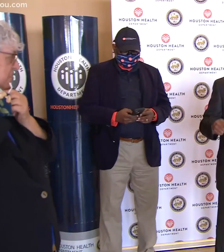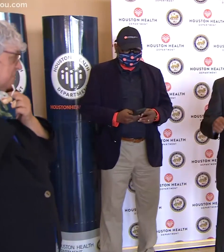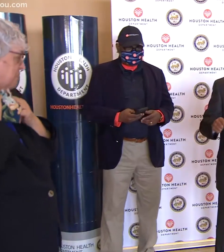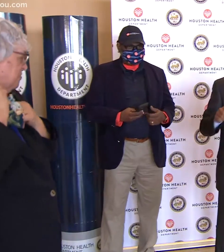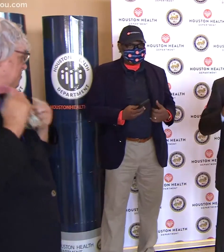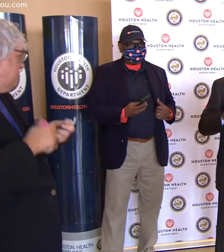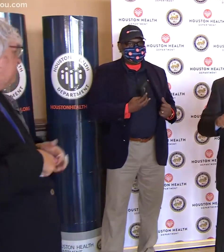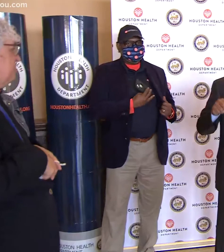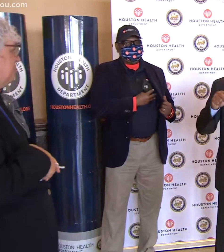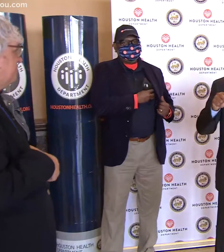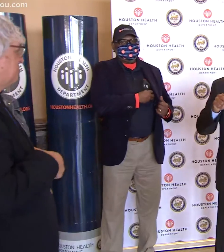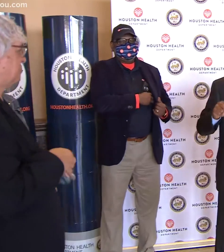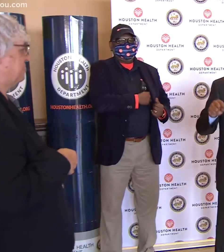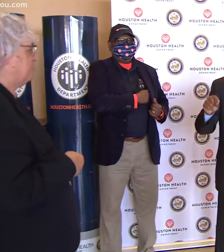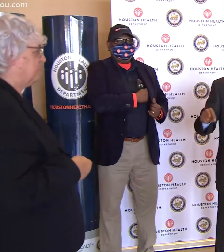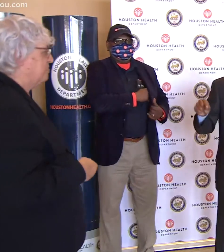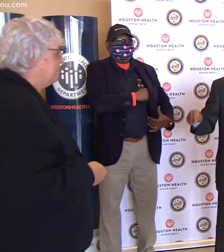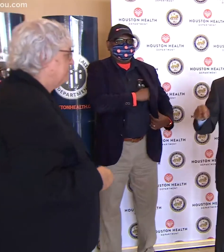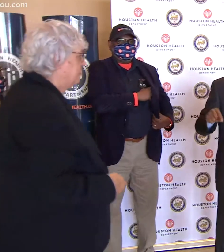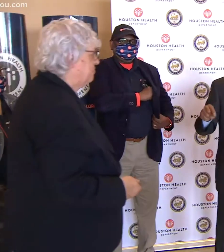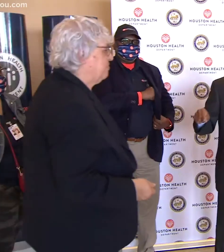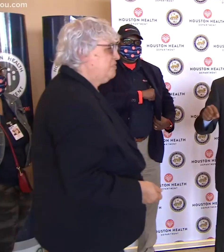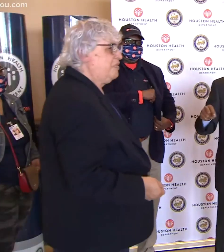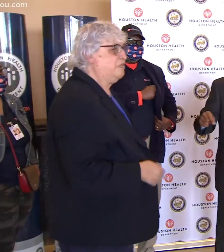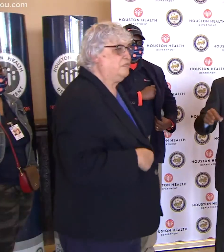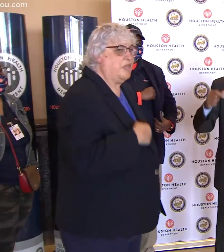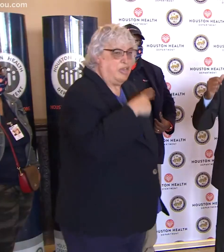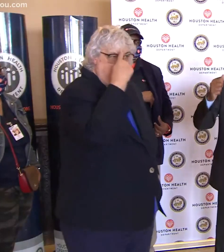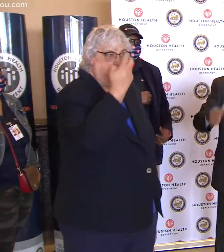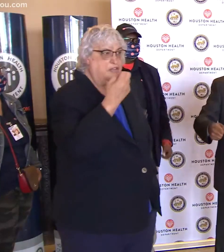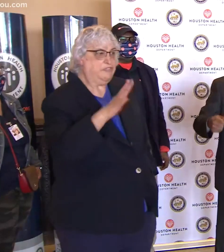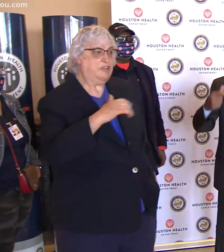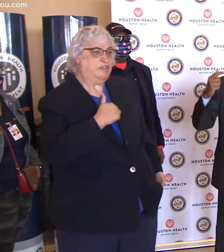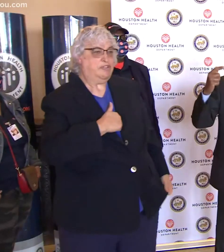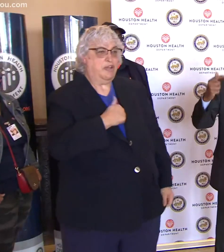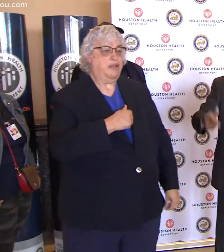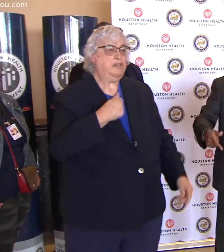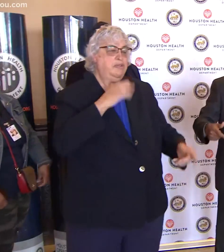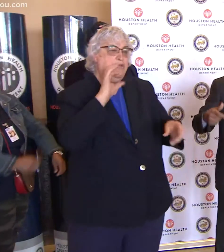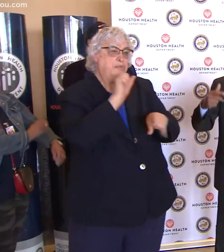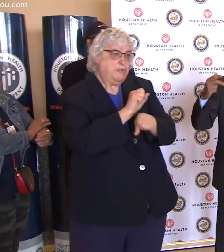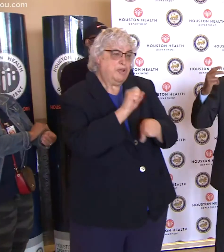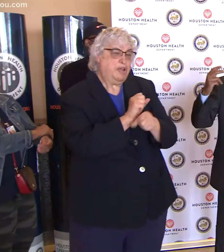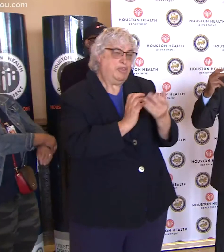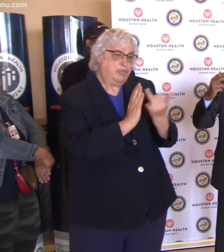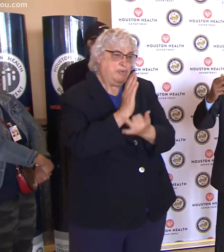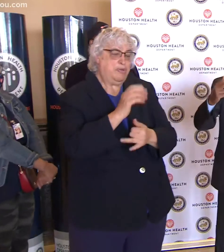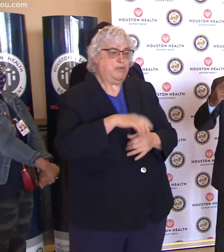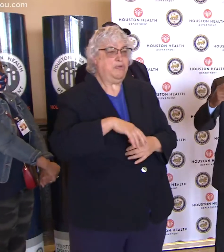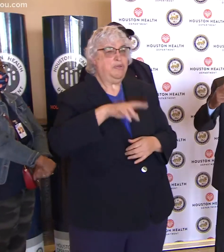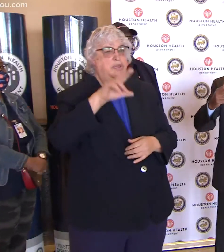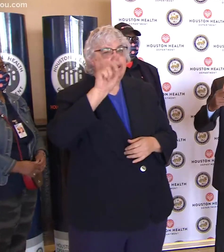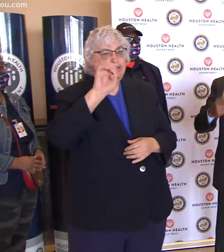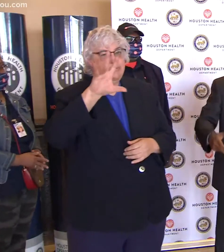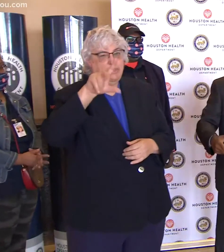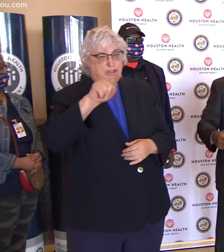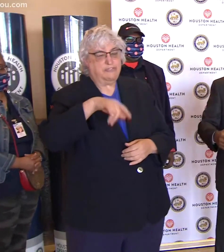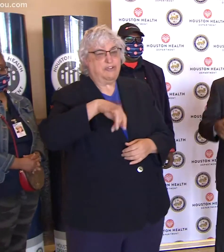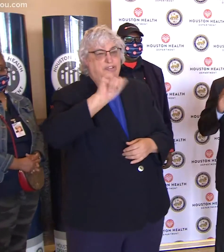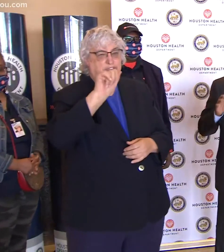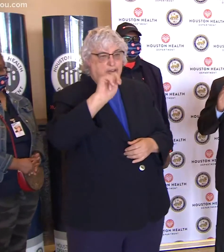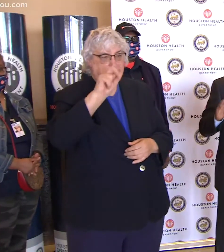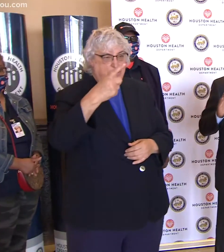have been working through the New Year's. Okay, New Year's Eve, New Year's Day.